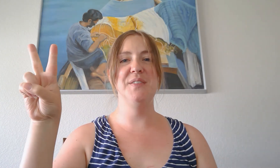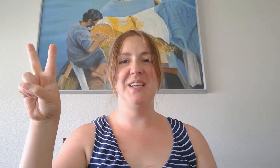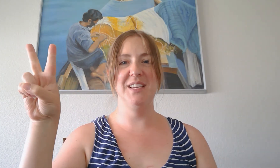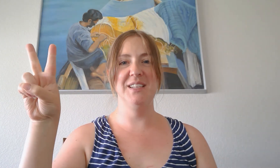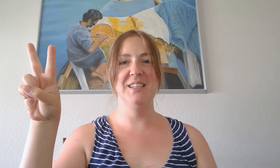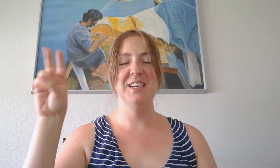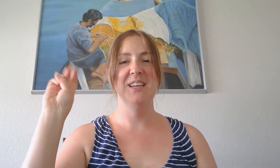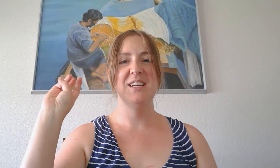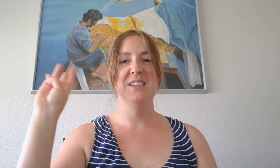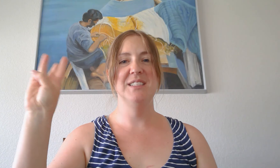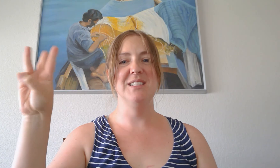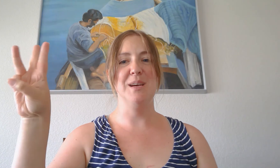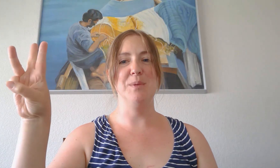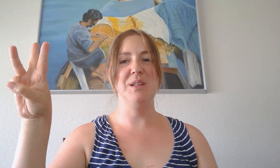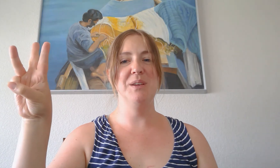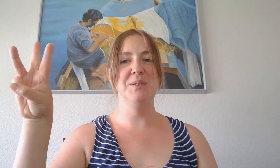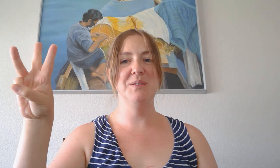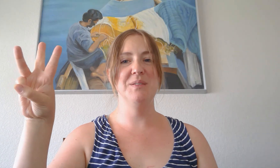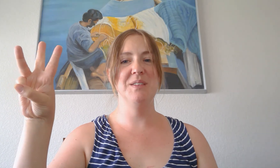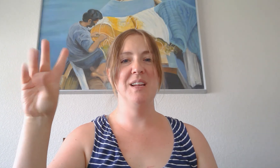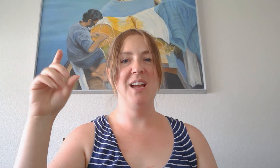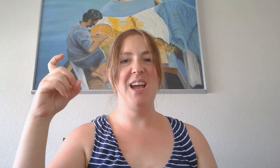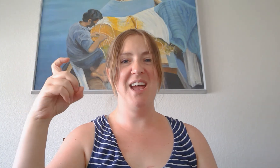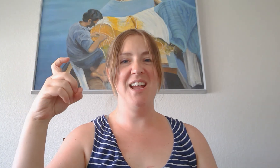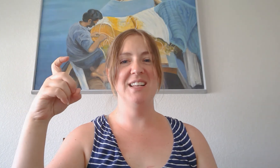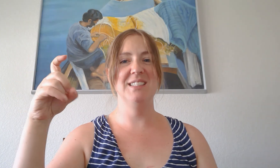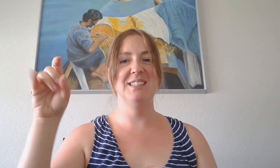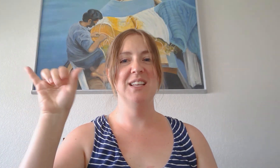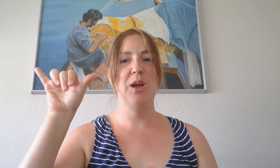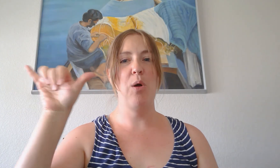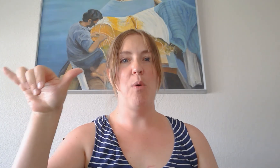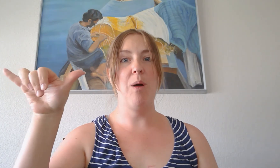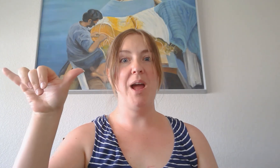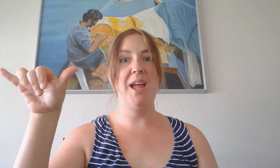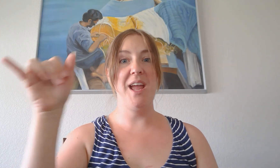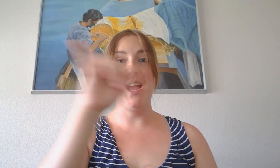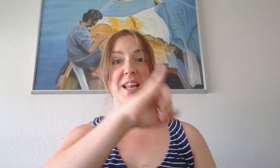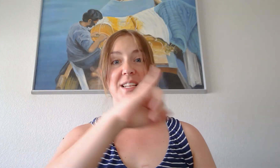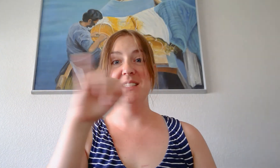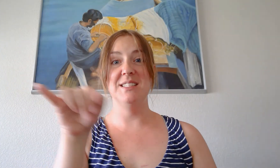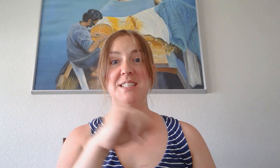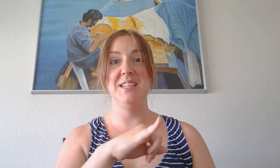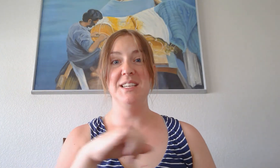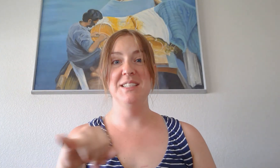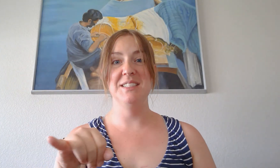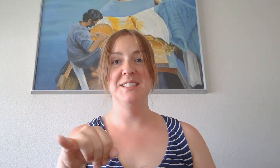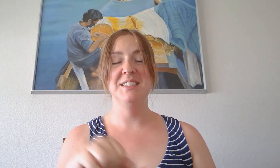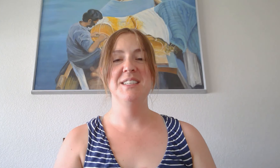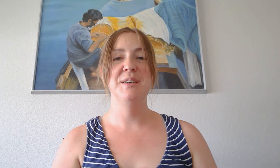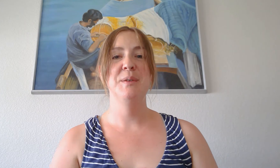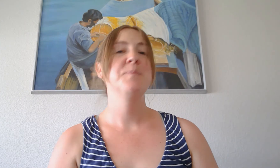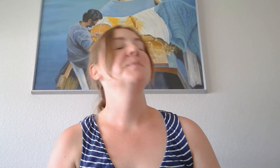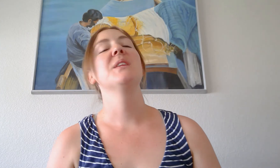V, W, X, Y, and Z.